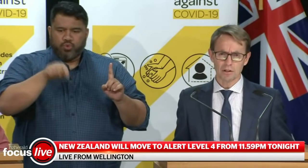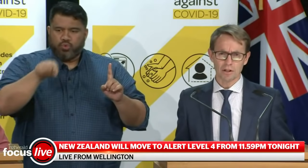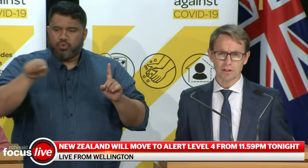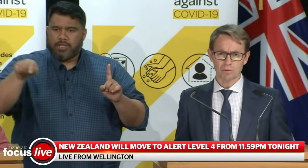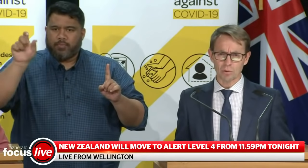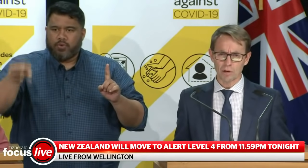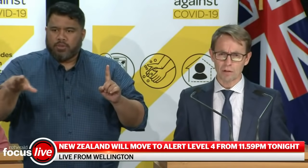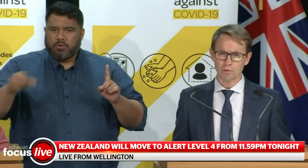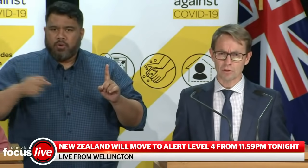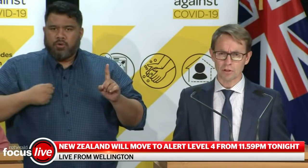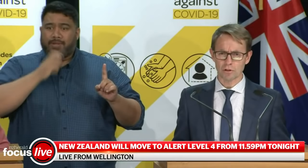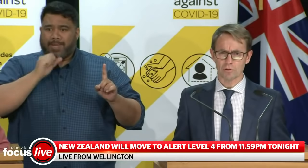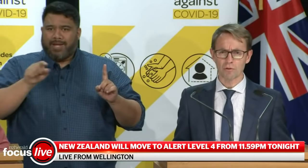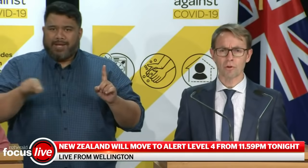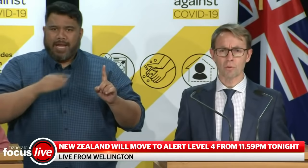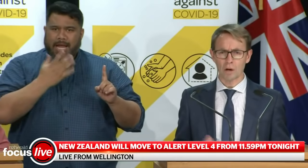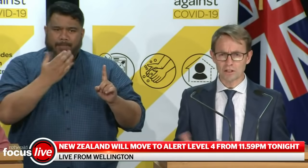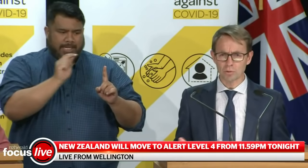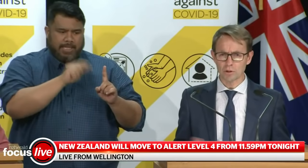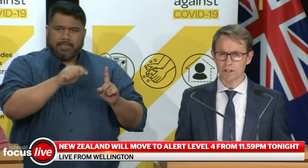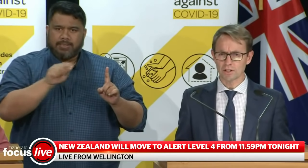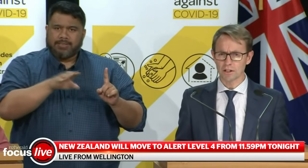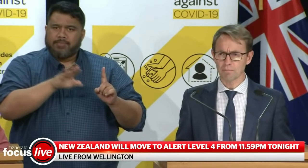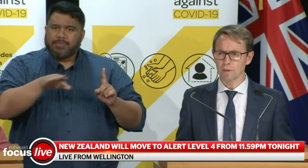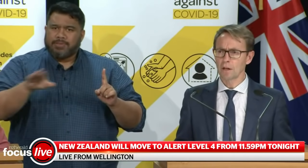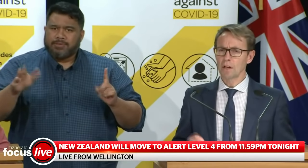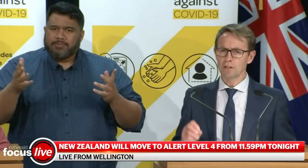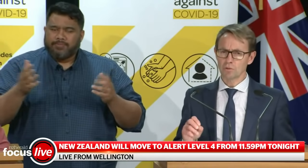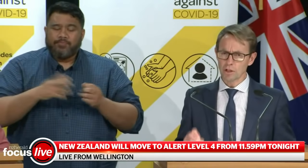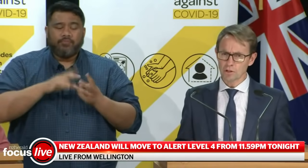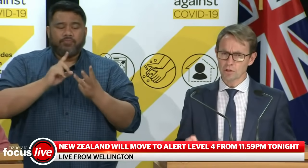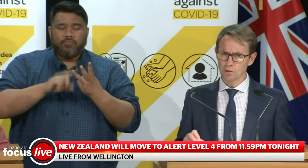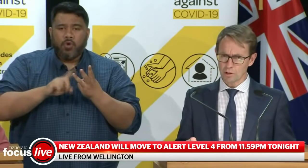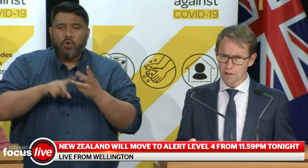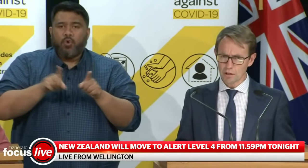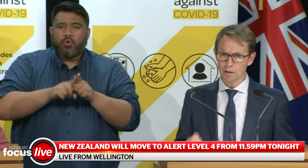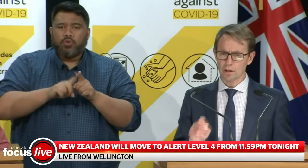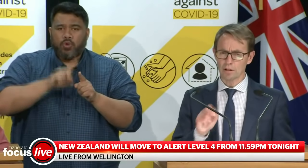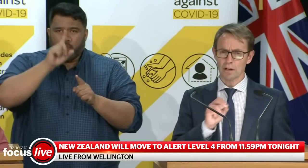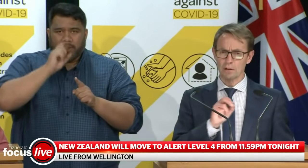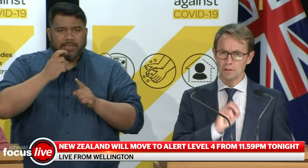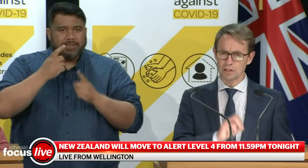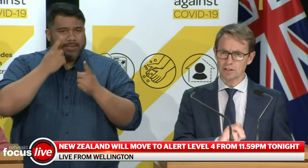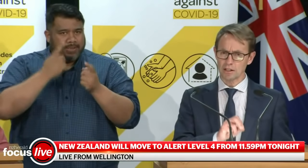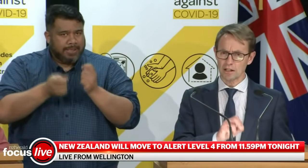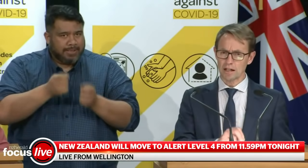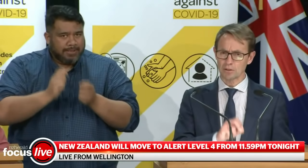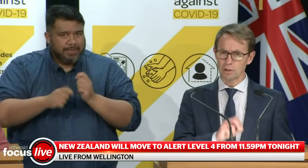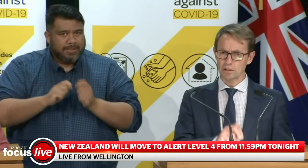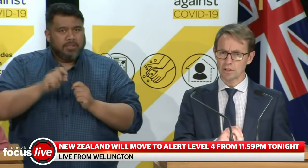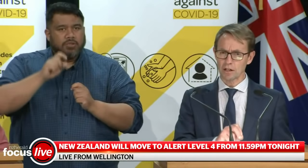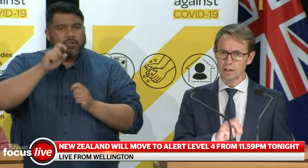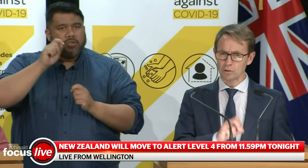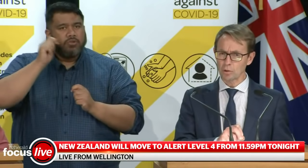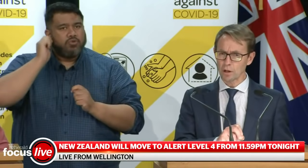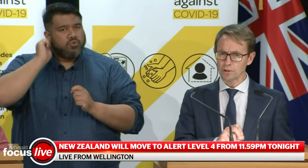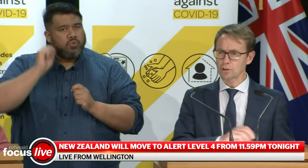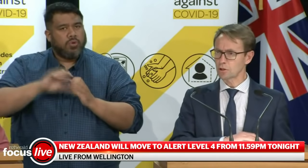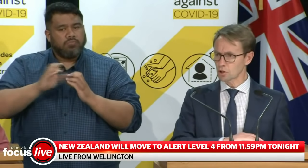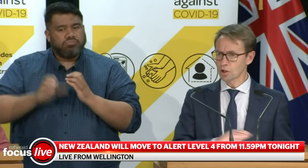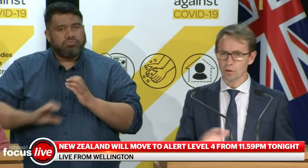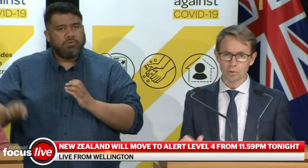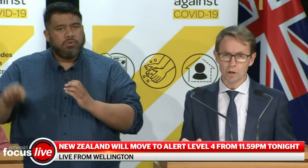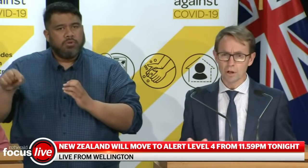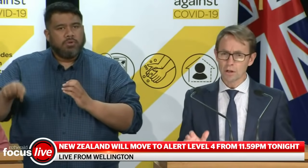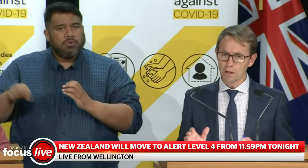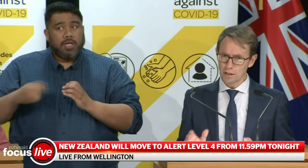The second thing is we will have the results of the further wastewater testing. It's reassuring that our testing done last Wednesday in Auckland